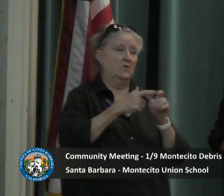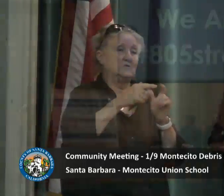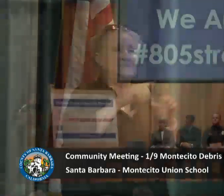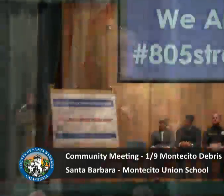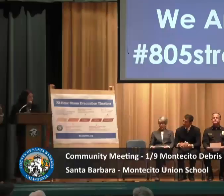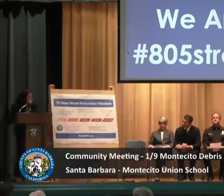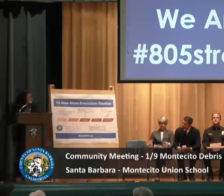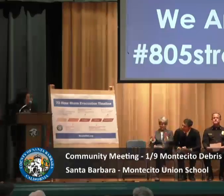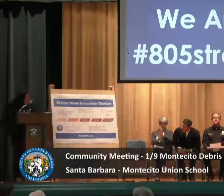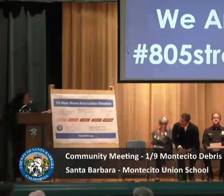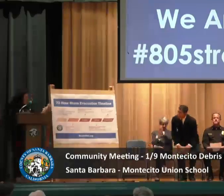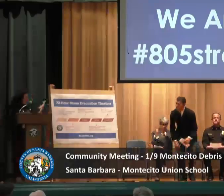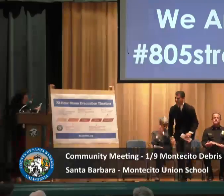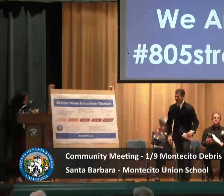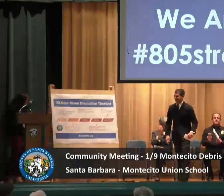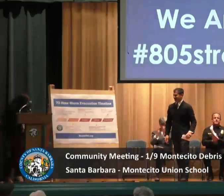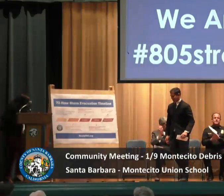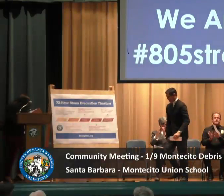Williams.